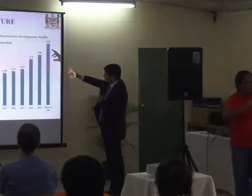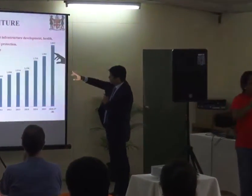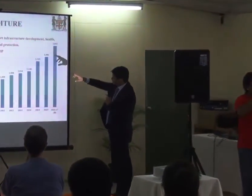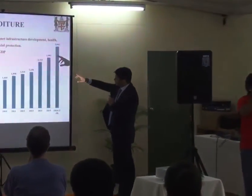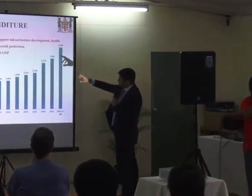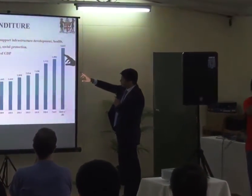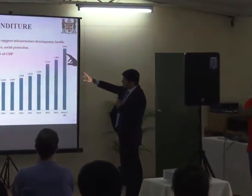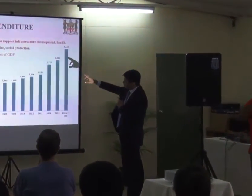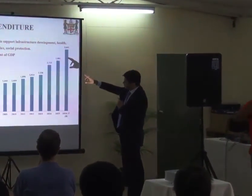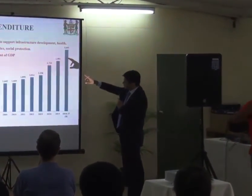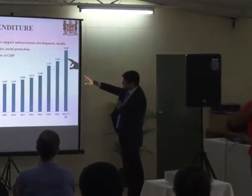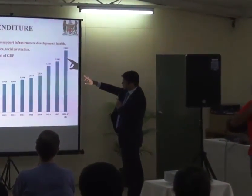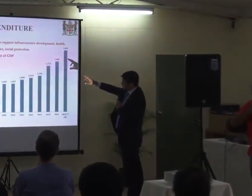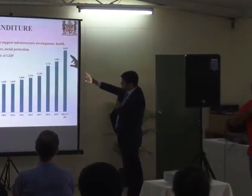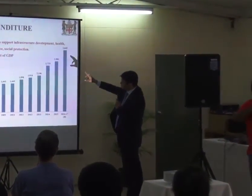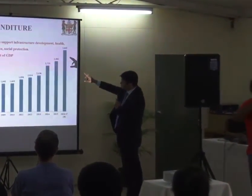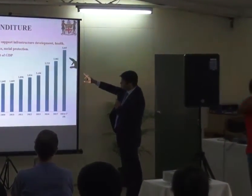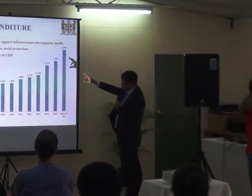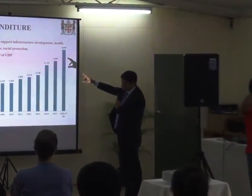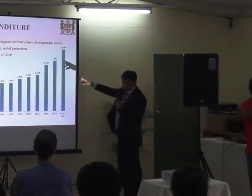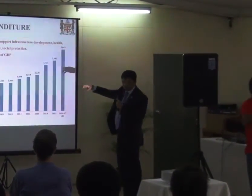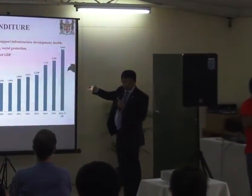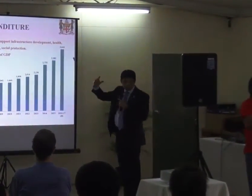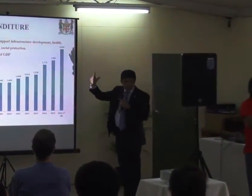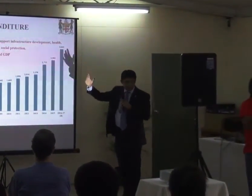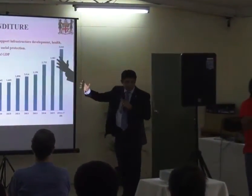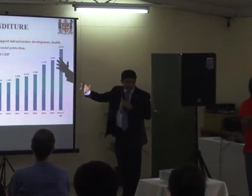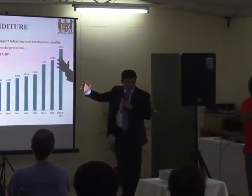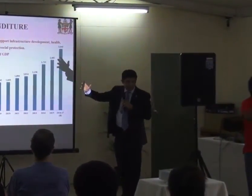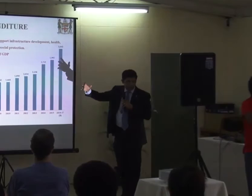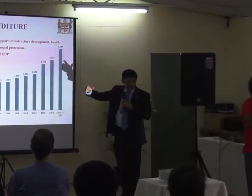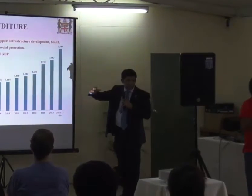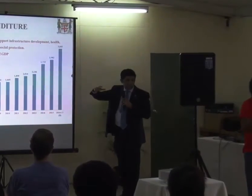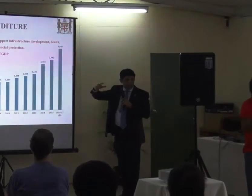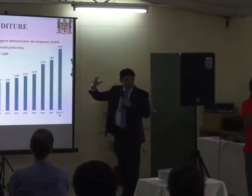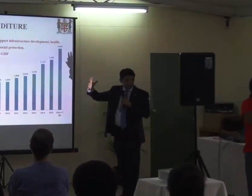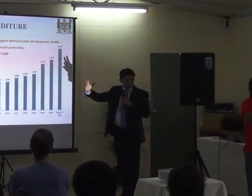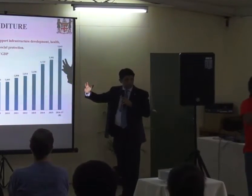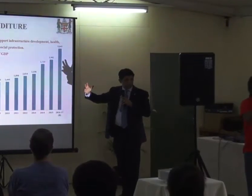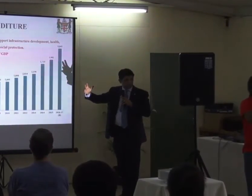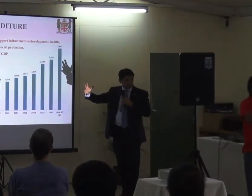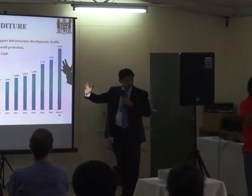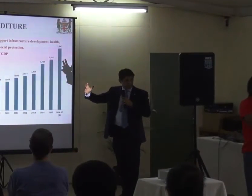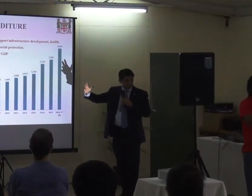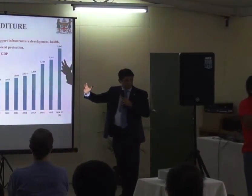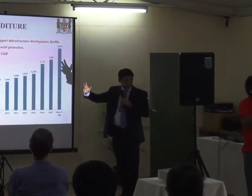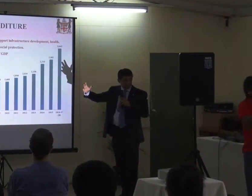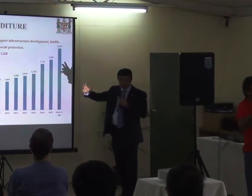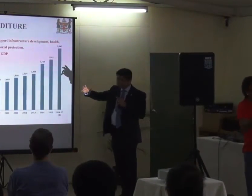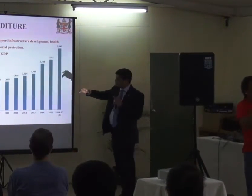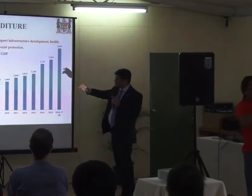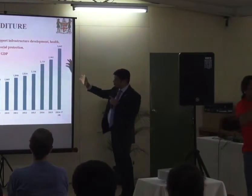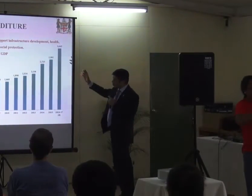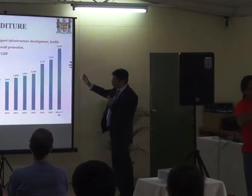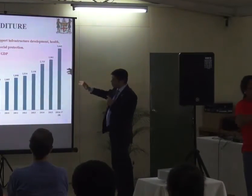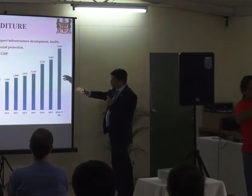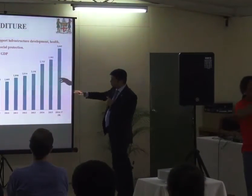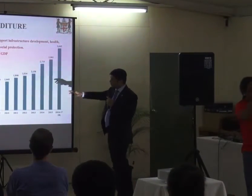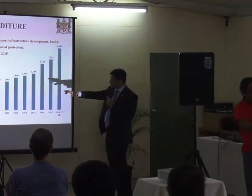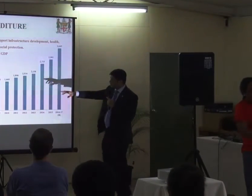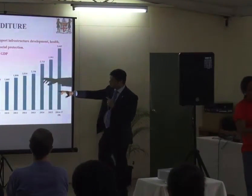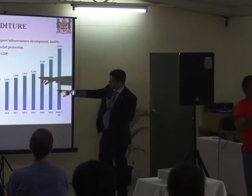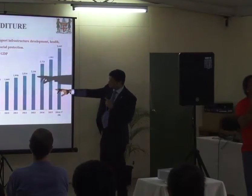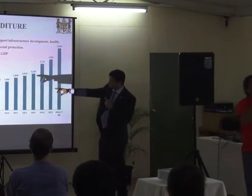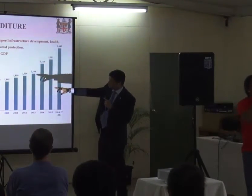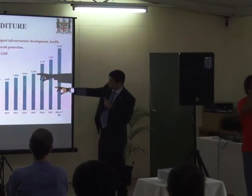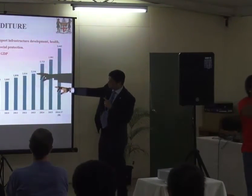health, education, access to justice, social protection, which is things like welfare, payments to disabled persons, etc. The total